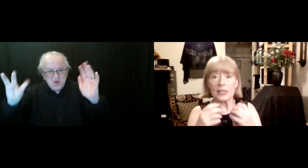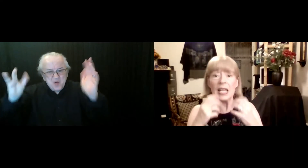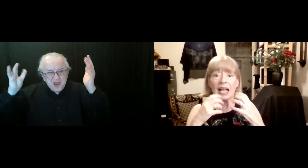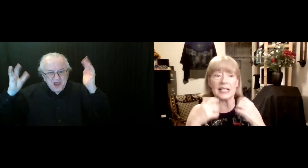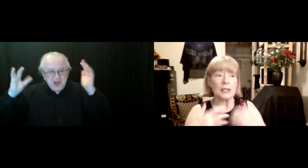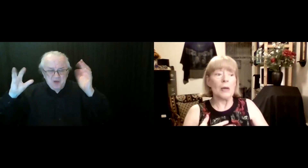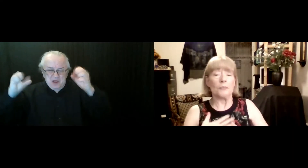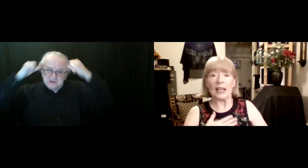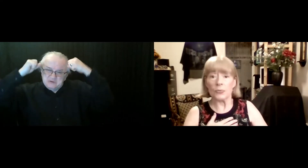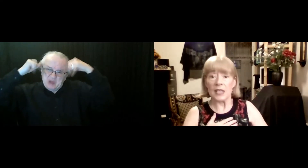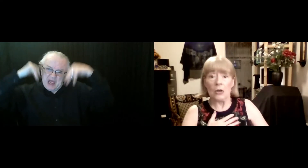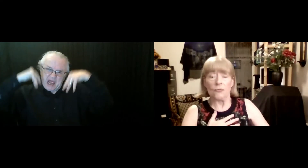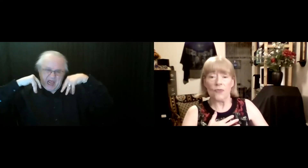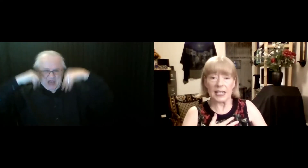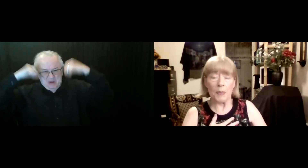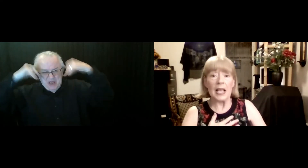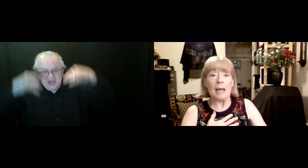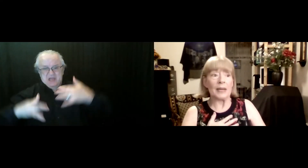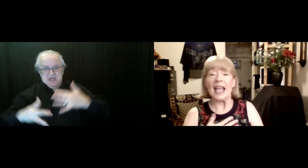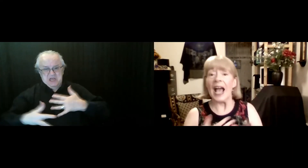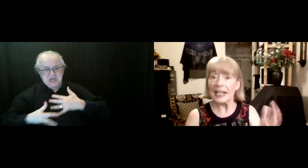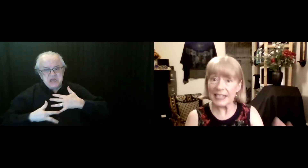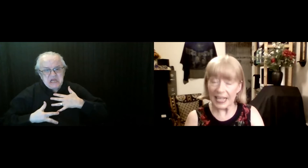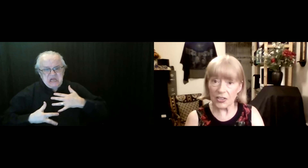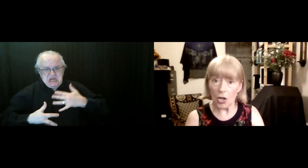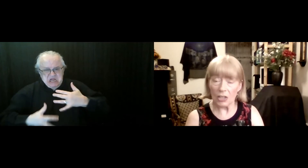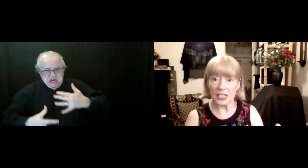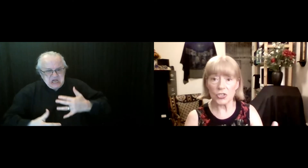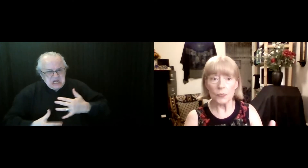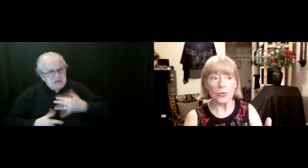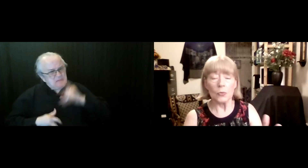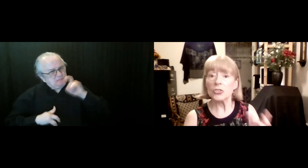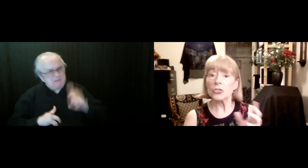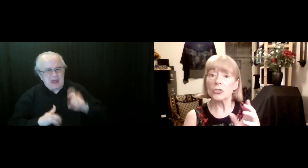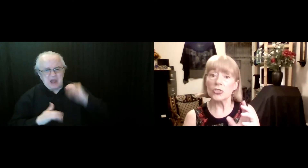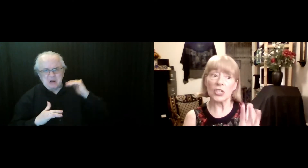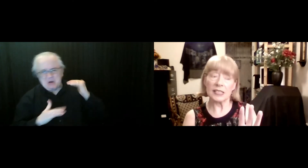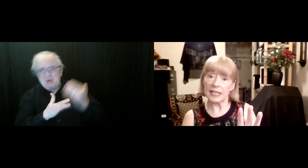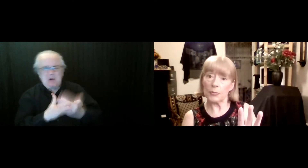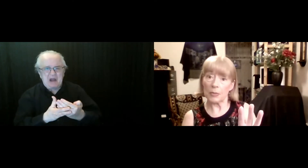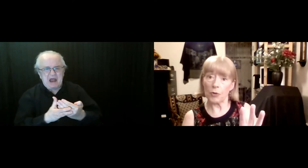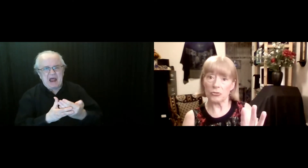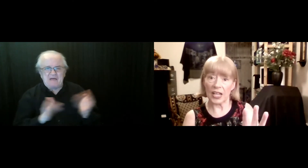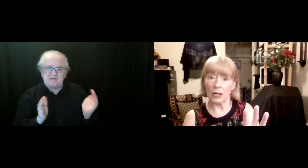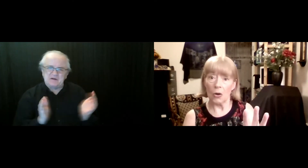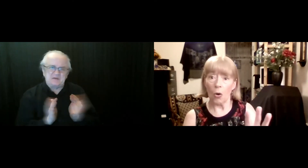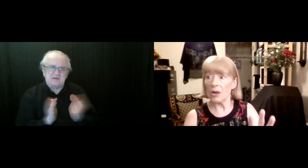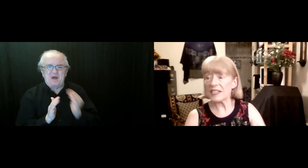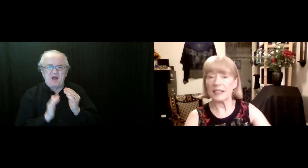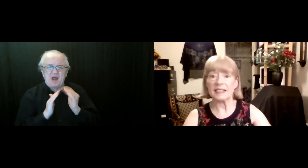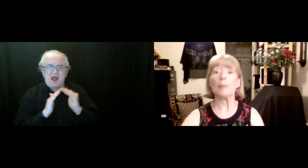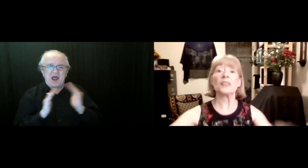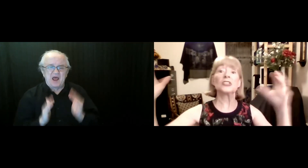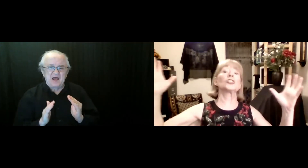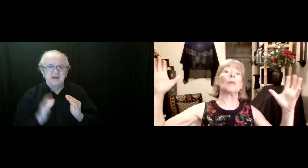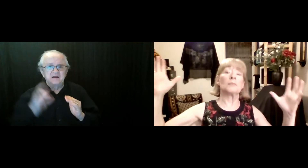now and his breath was rasping, but he had to get to the cottage. Well, just as he was approaching, all of a